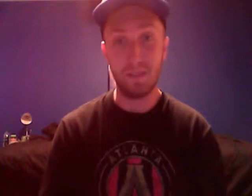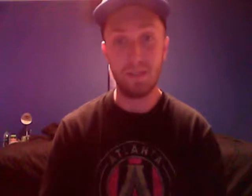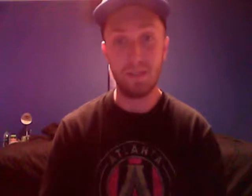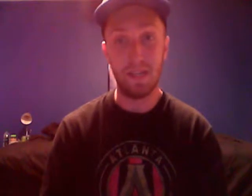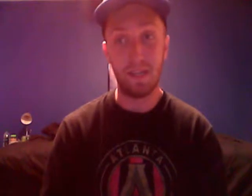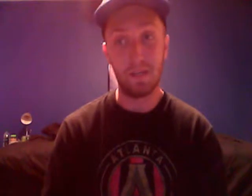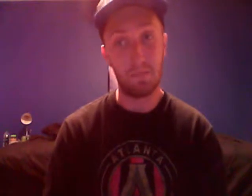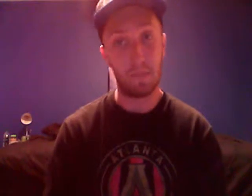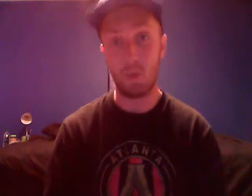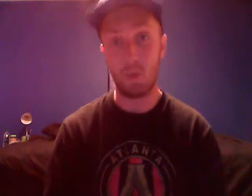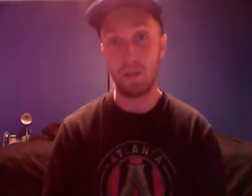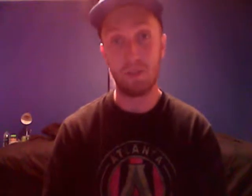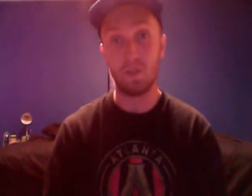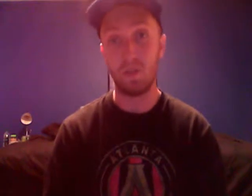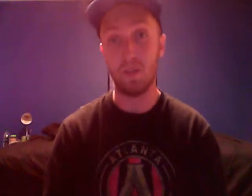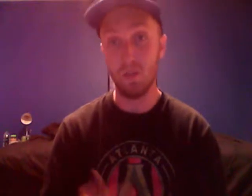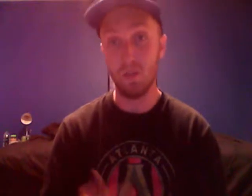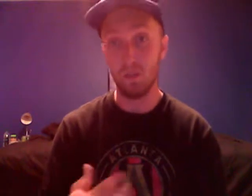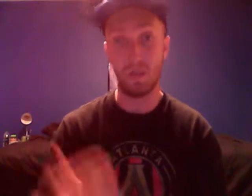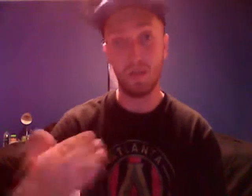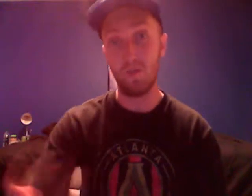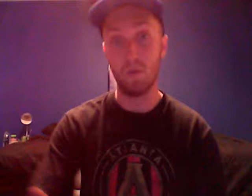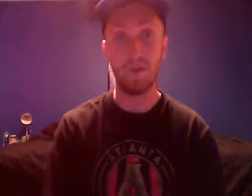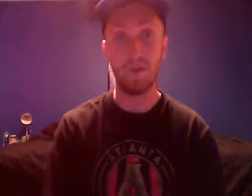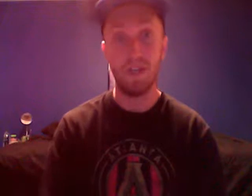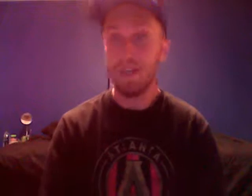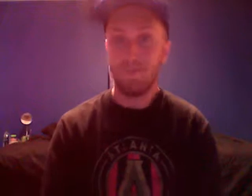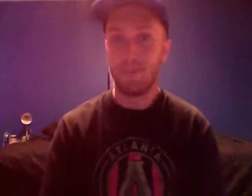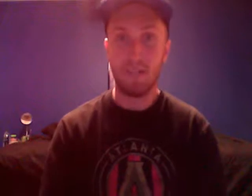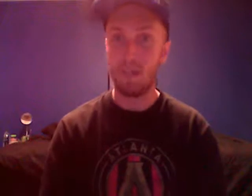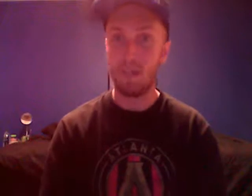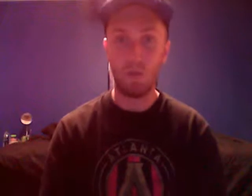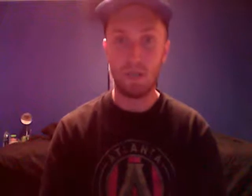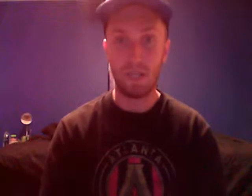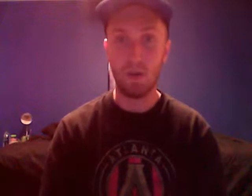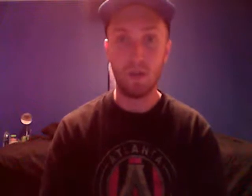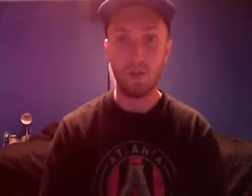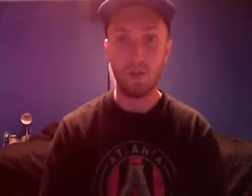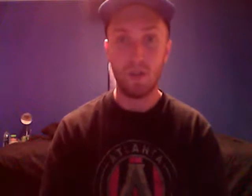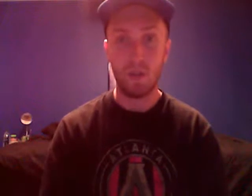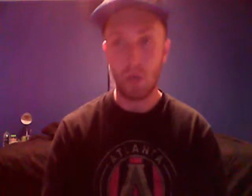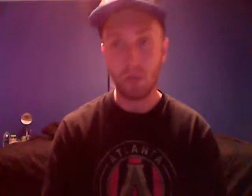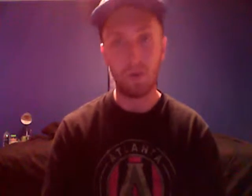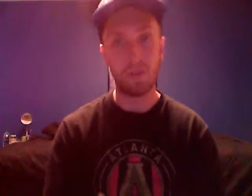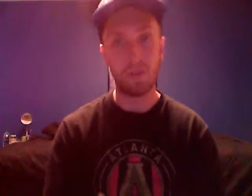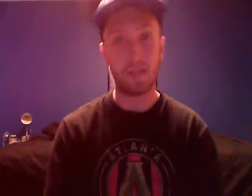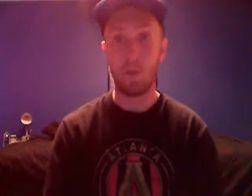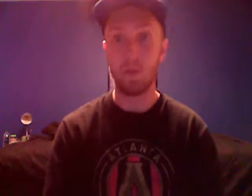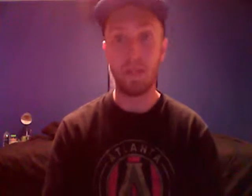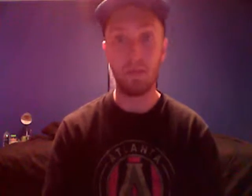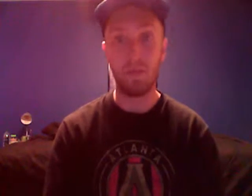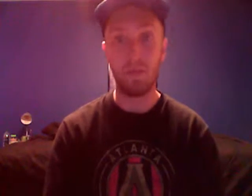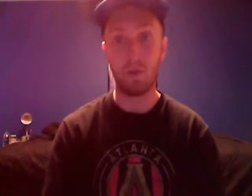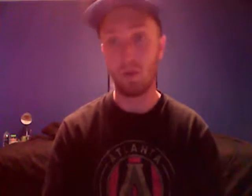mids today. And while I see what you're trying to do, bringing in a forward, he's not the one to take off. You know, he's the one that's kind of holding down the midfield.